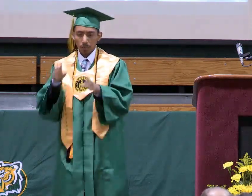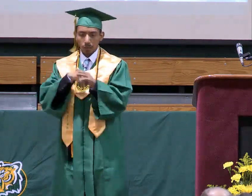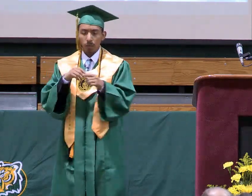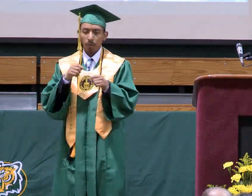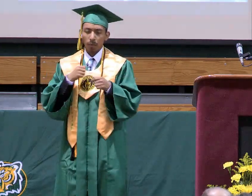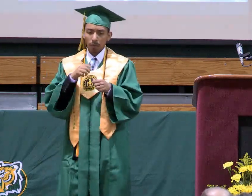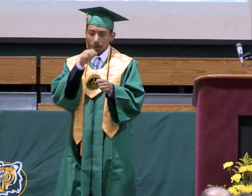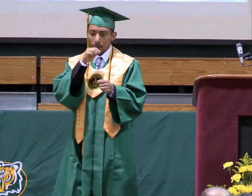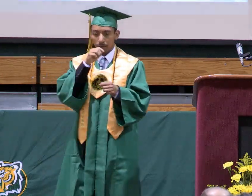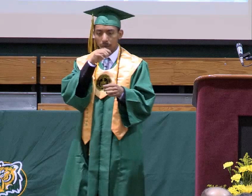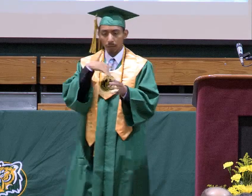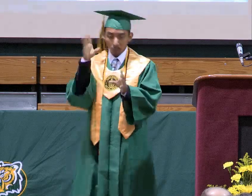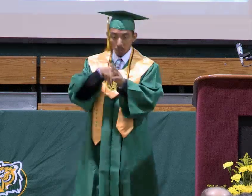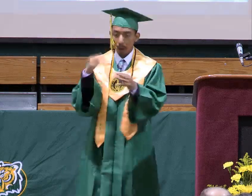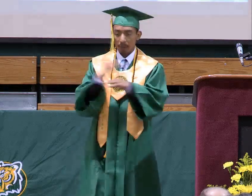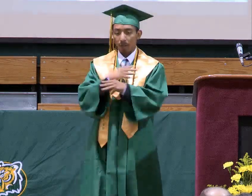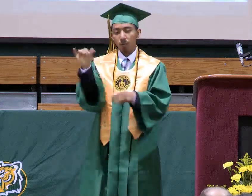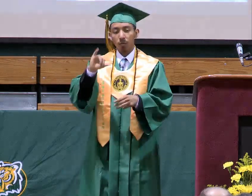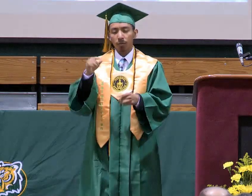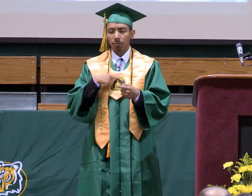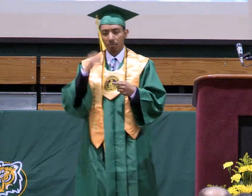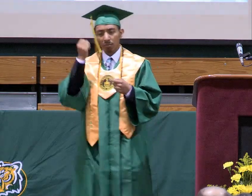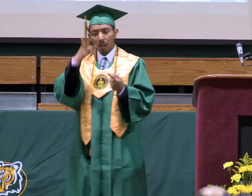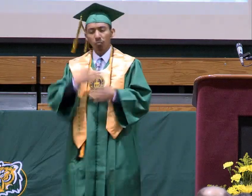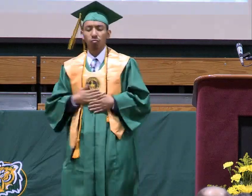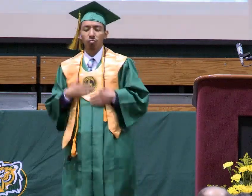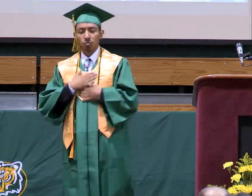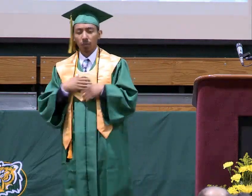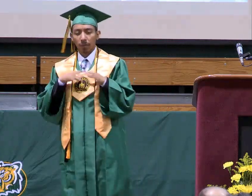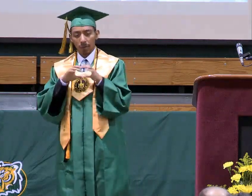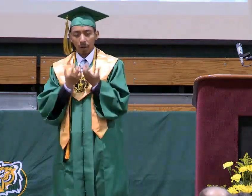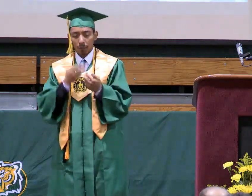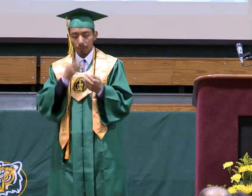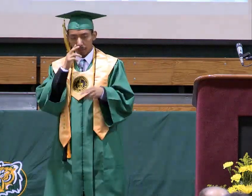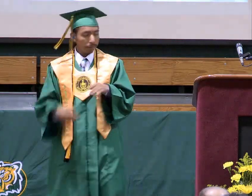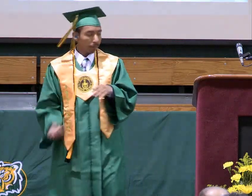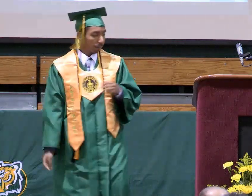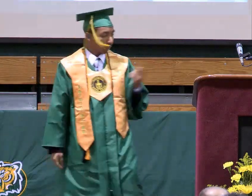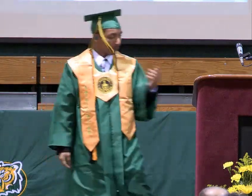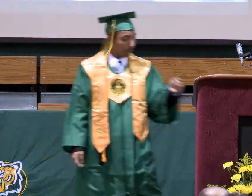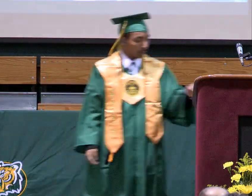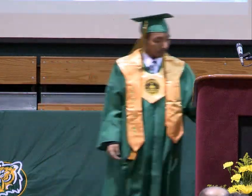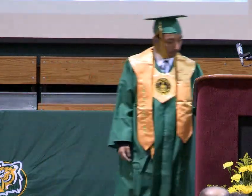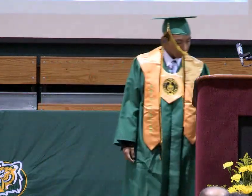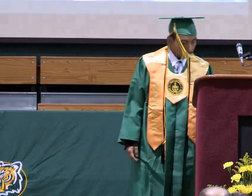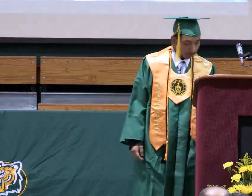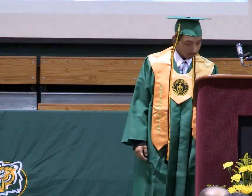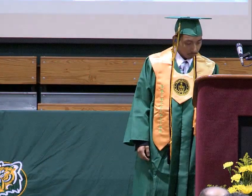me physical science, which also involves math, which I really like a lot. I enjoyed their classes, and they were great fun.